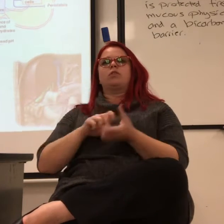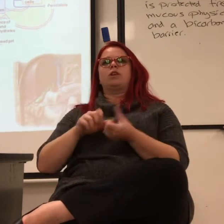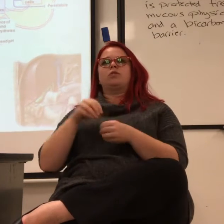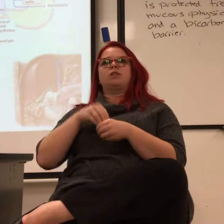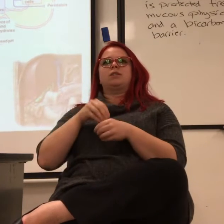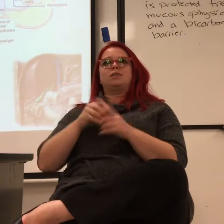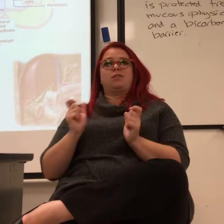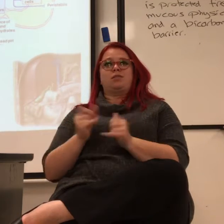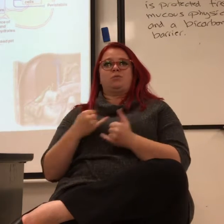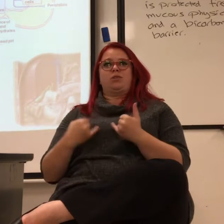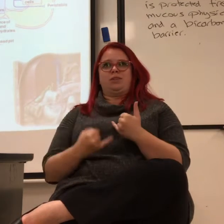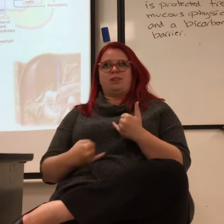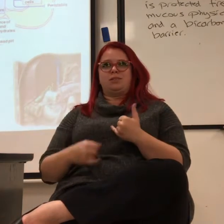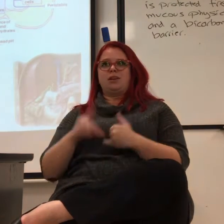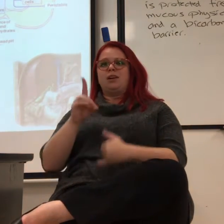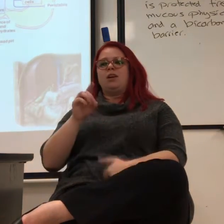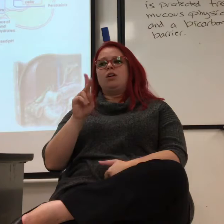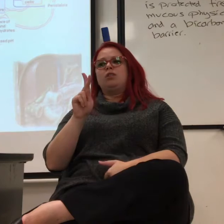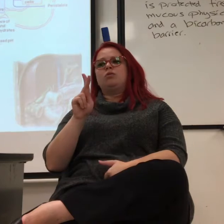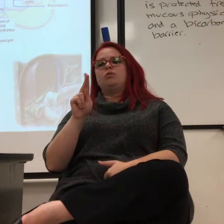the duodenum is very important.